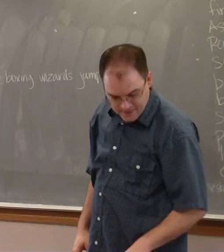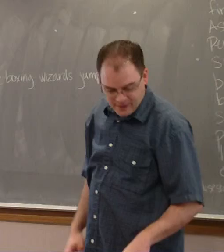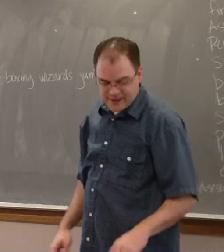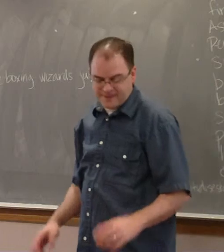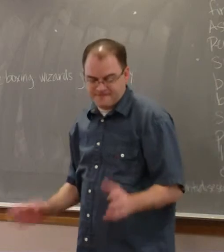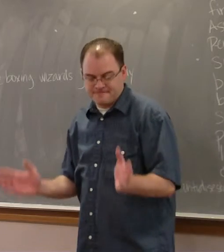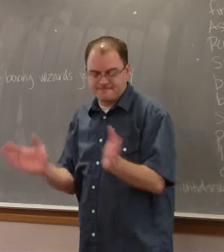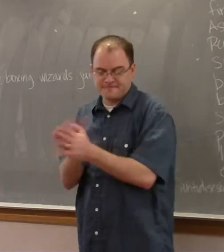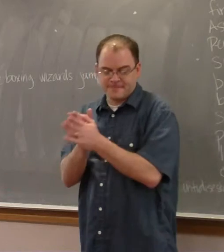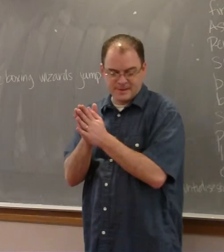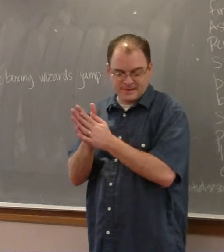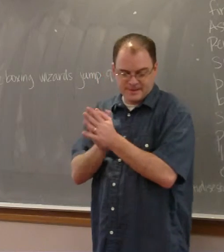Okay.